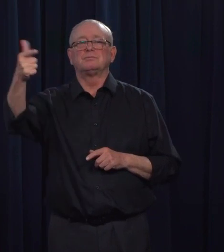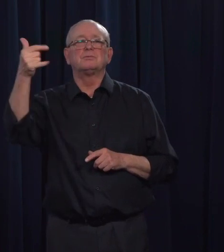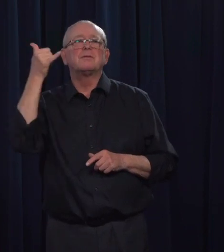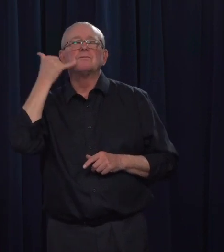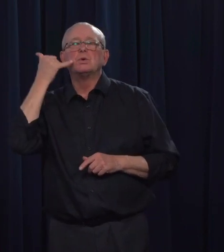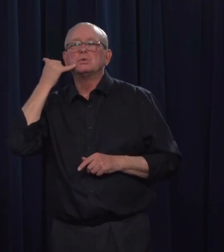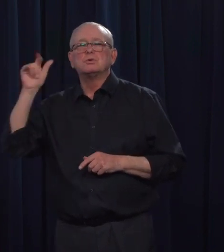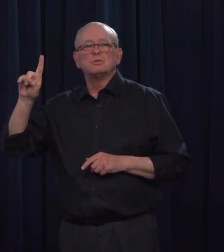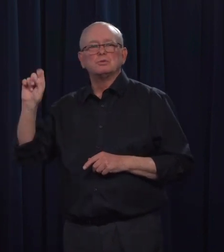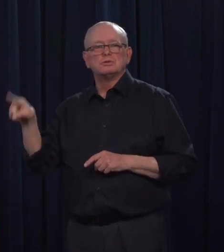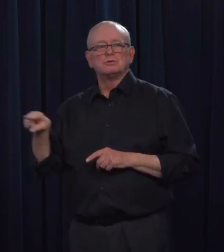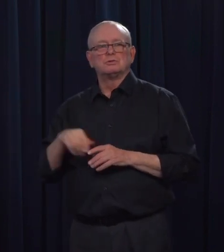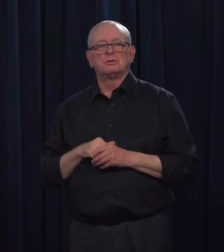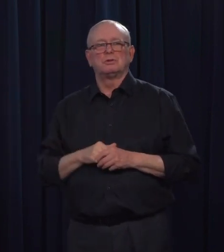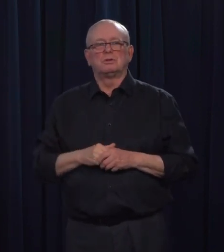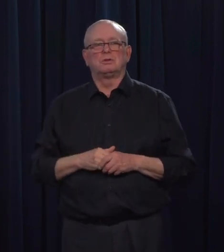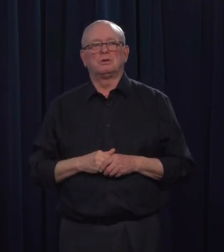open.